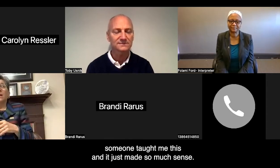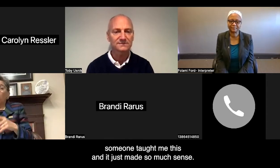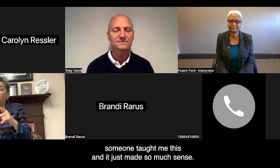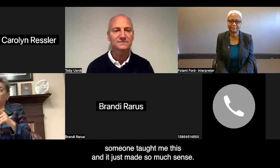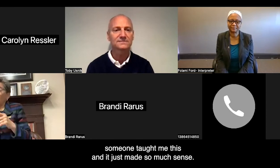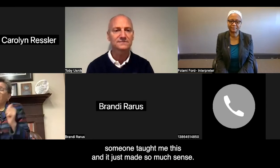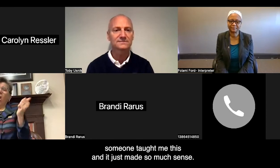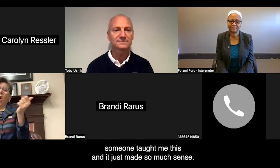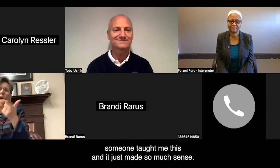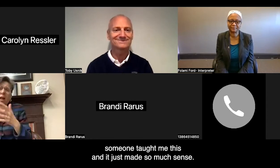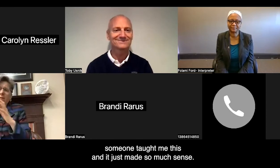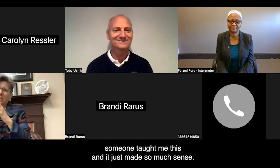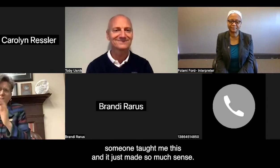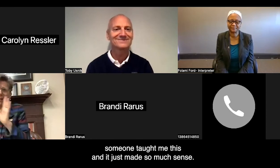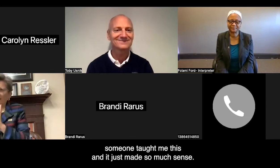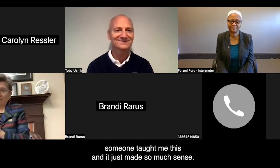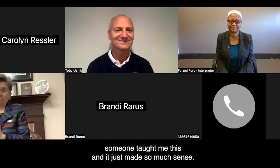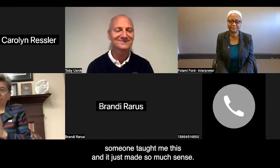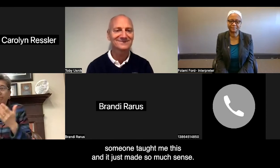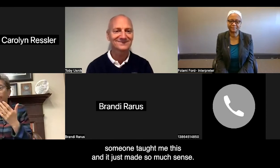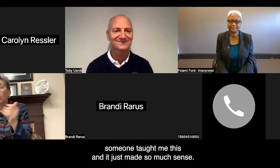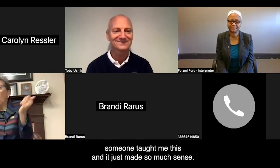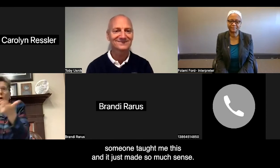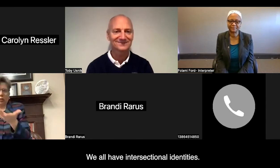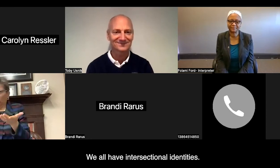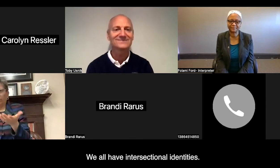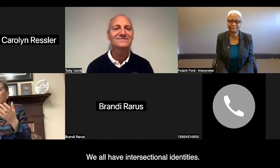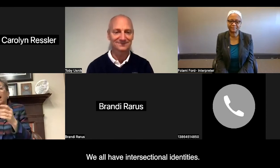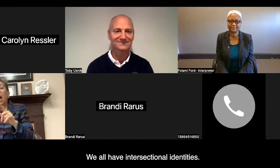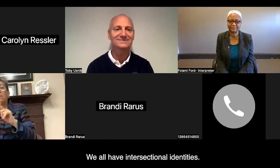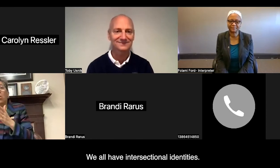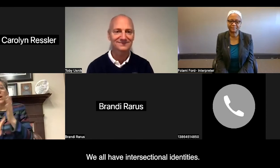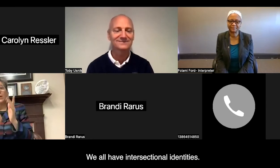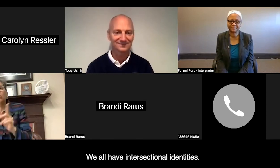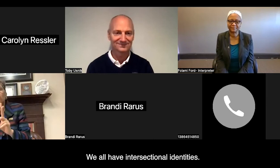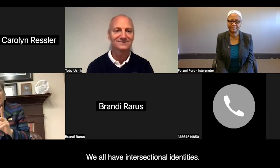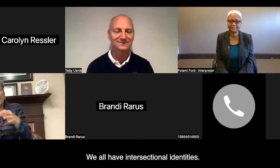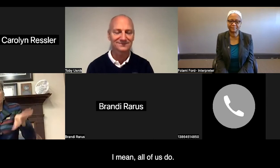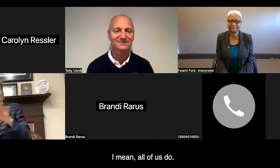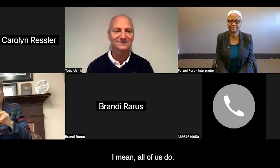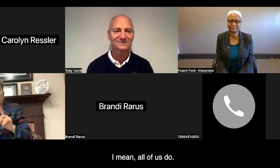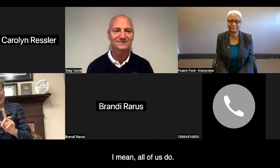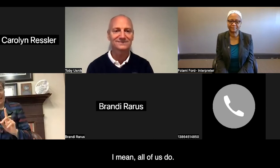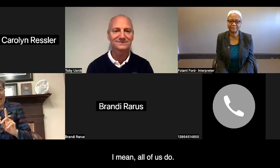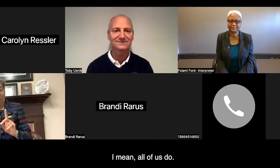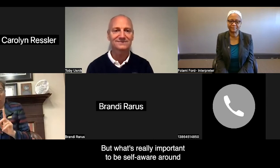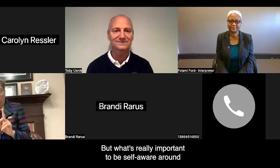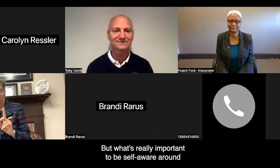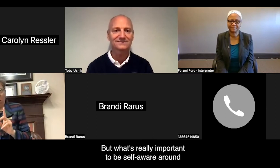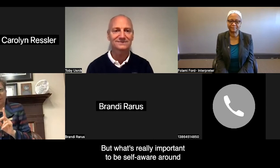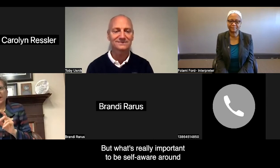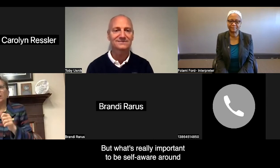this, and it just made so much sense. We all have intersectional identities. I mean, all of us do. But what's really